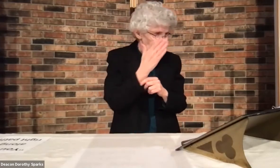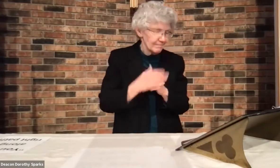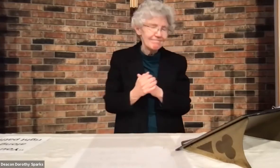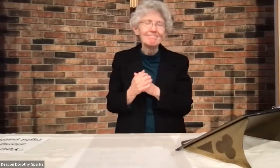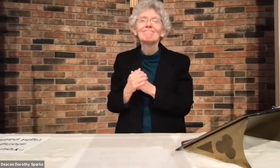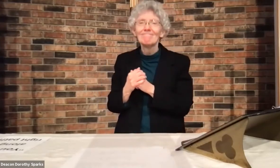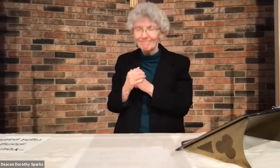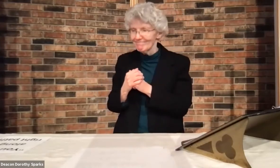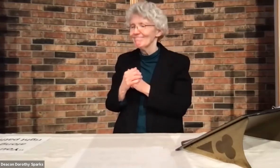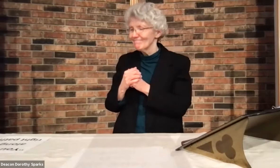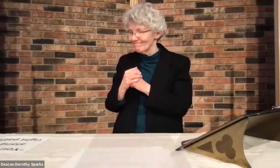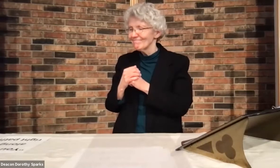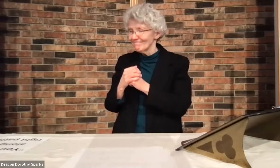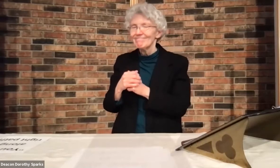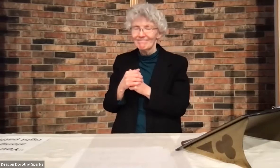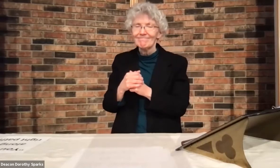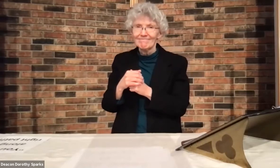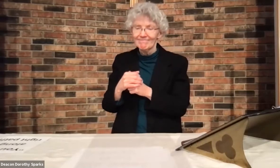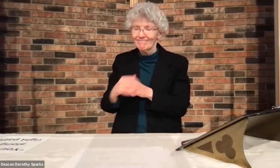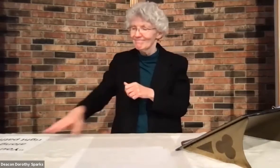And now for the fifth mirror.